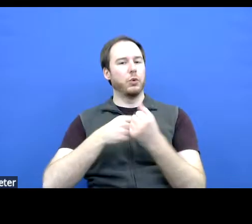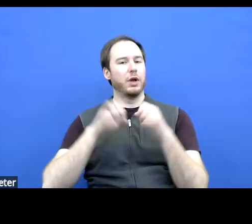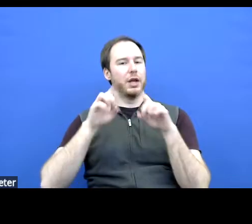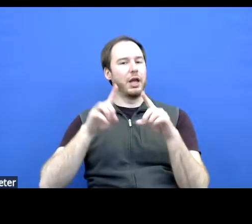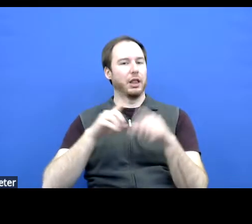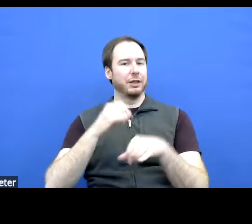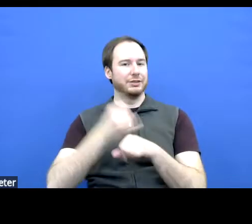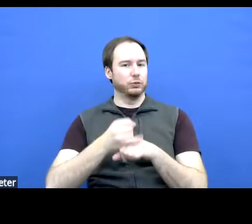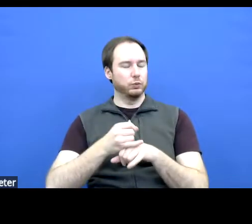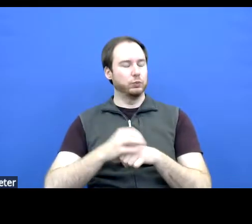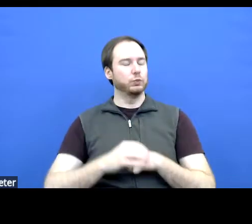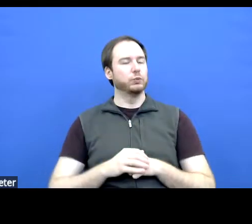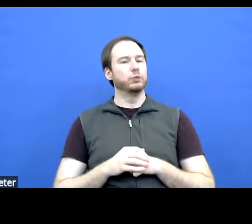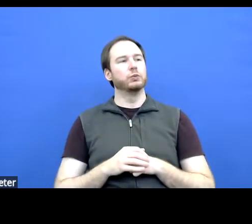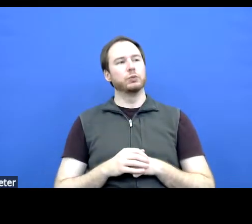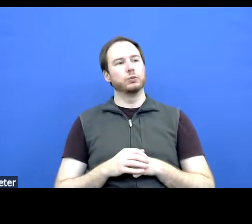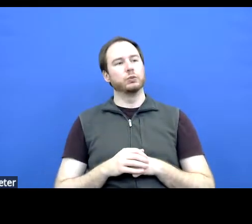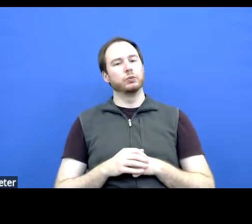institute.